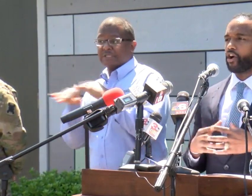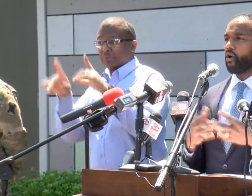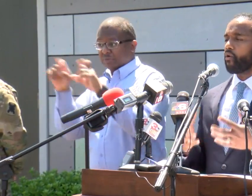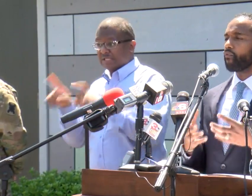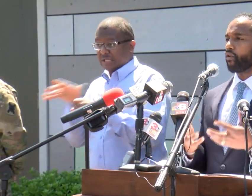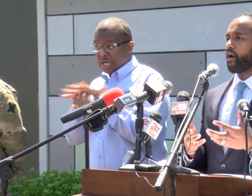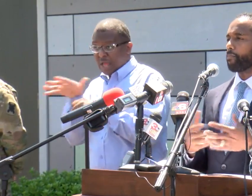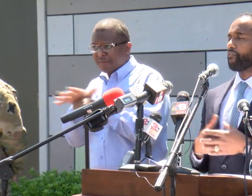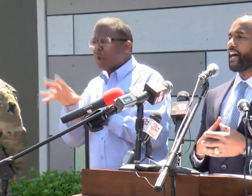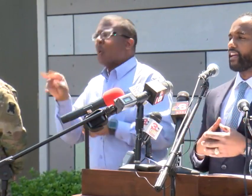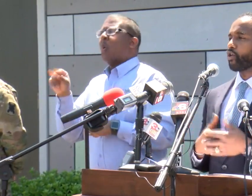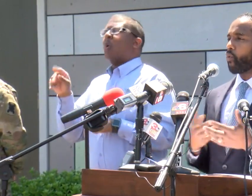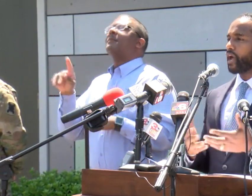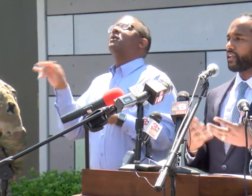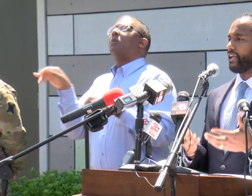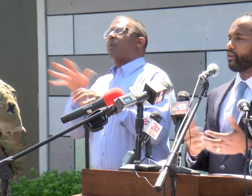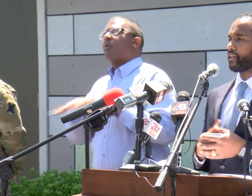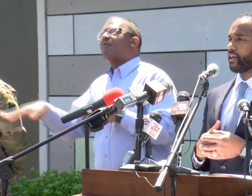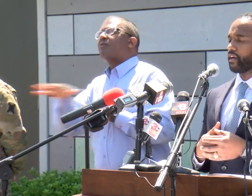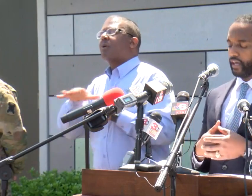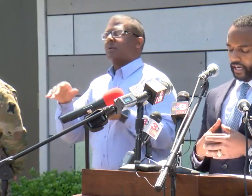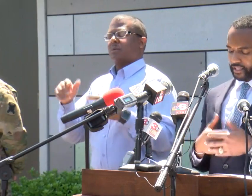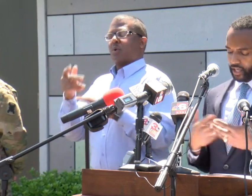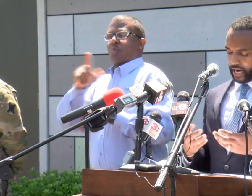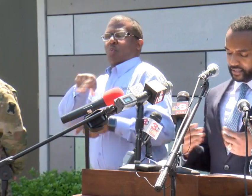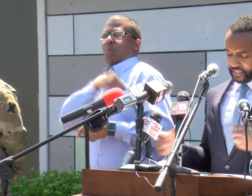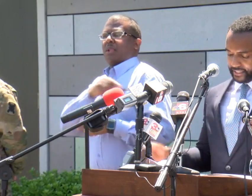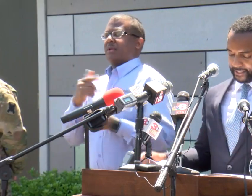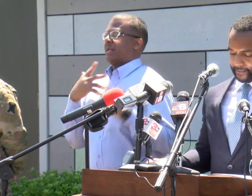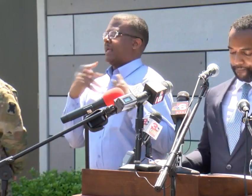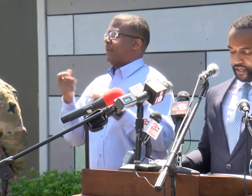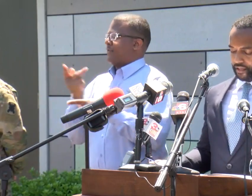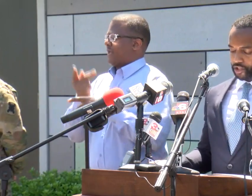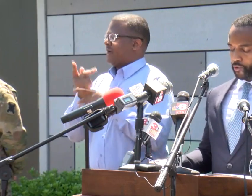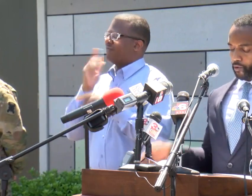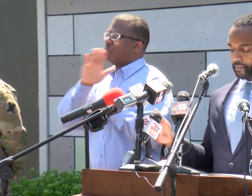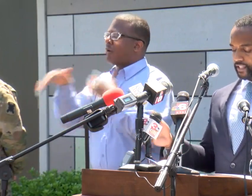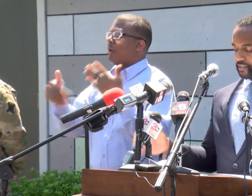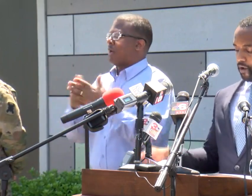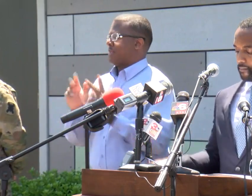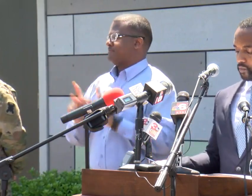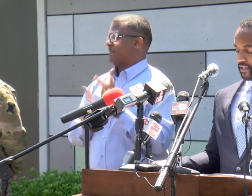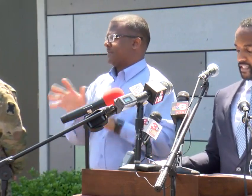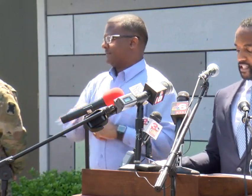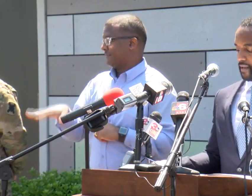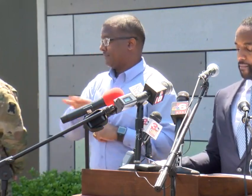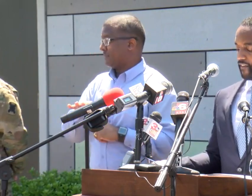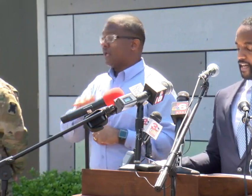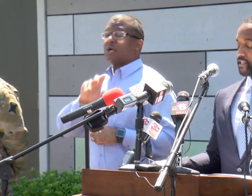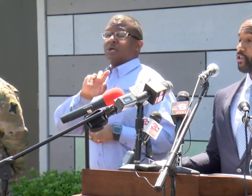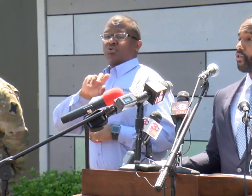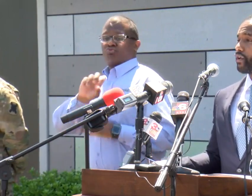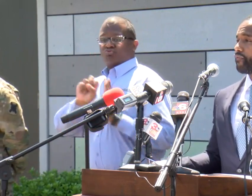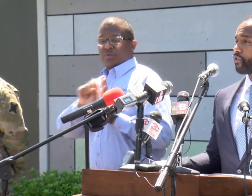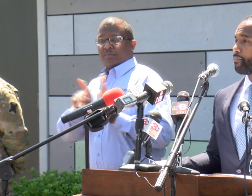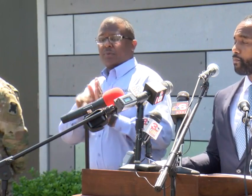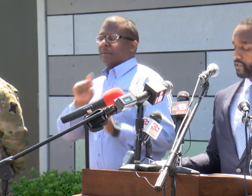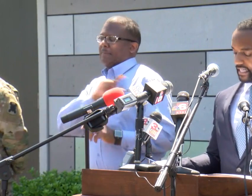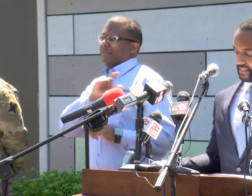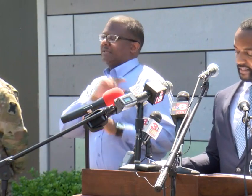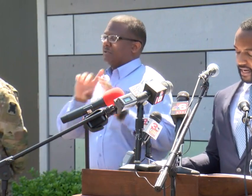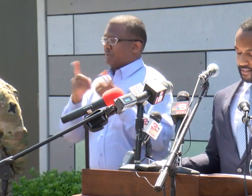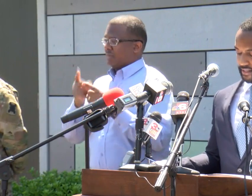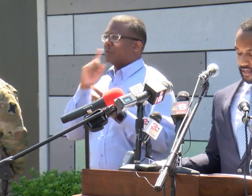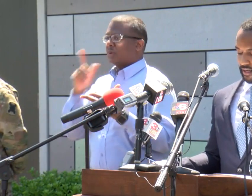but again, overall providing quality healthcare to our citizens. The Shreveport Police Department will assist by providing security for the